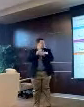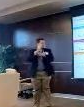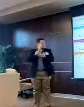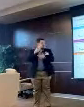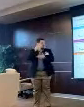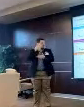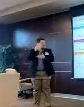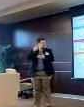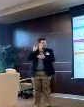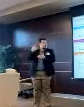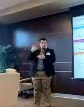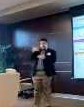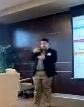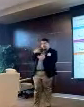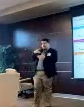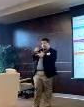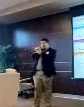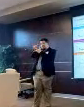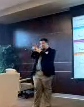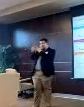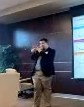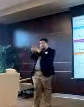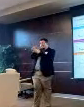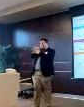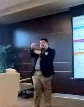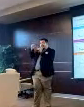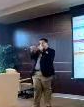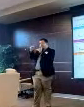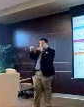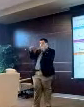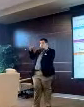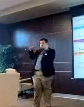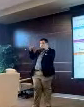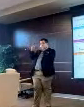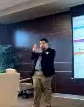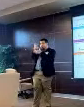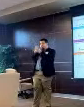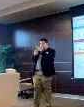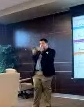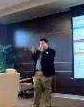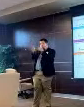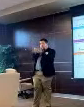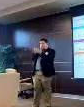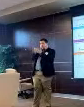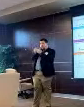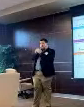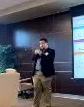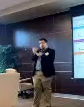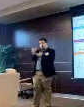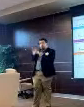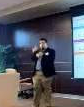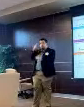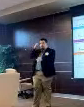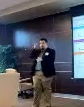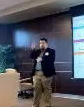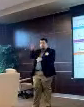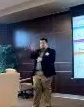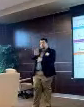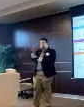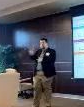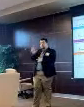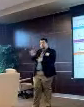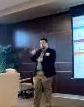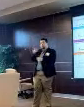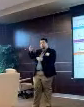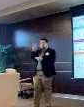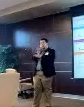see really compression between the three different levels here of probability. So we think we'll probably remain in the next